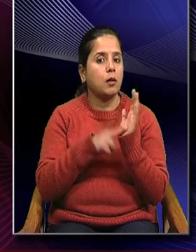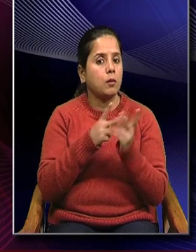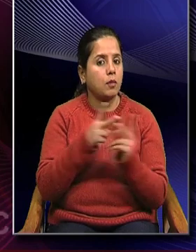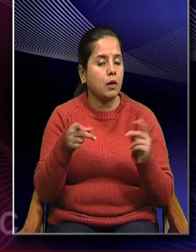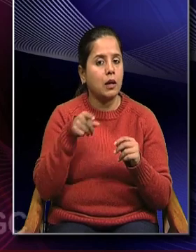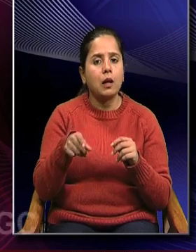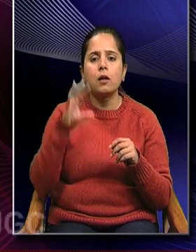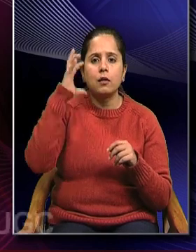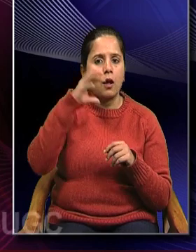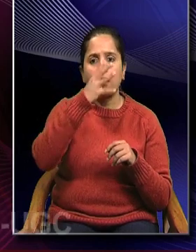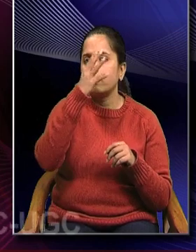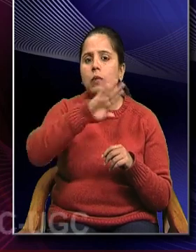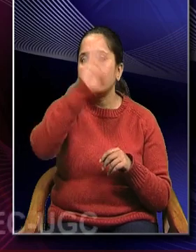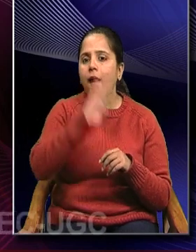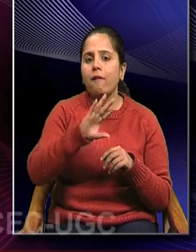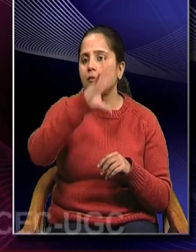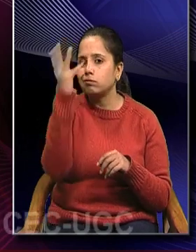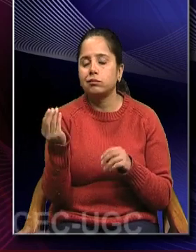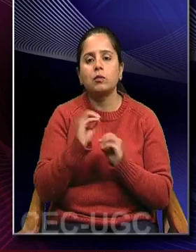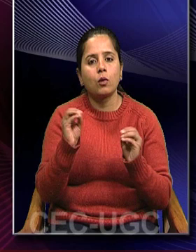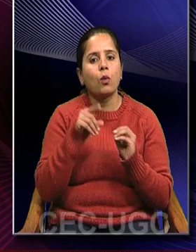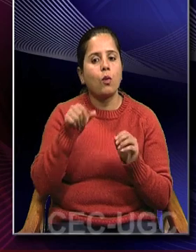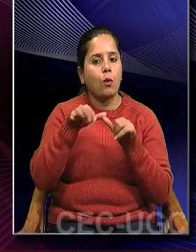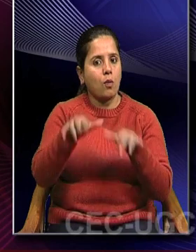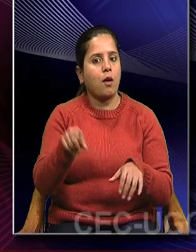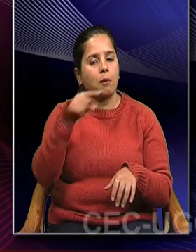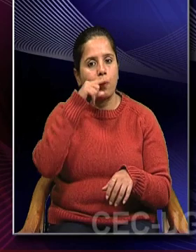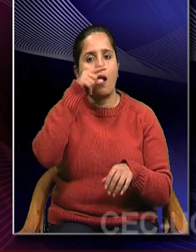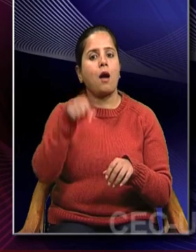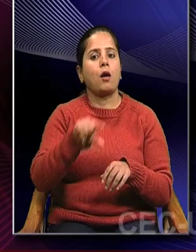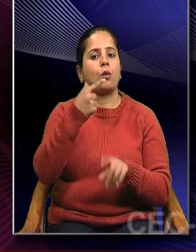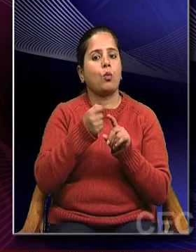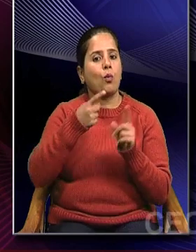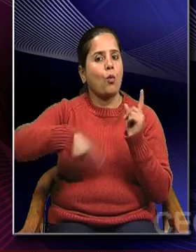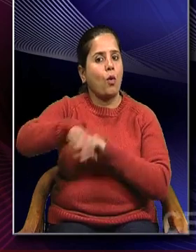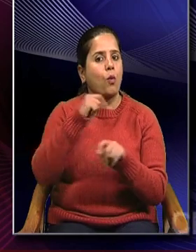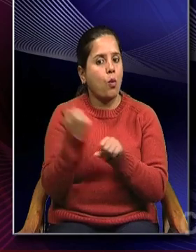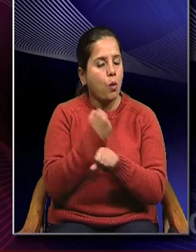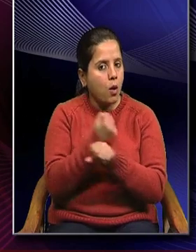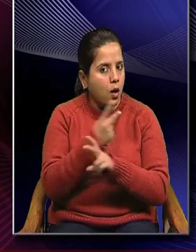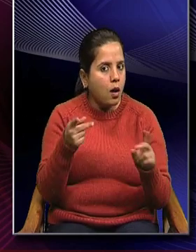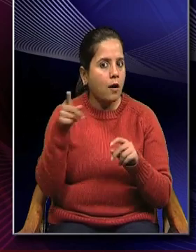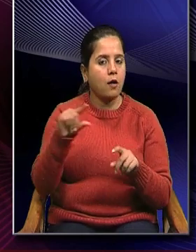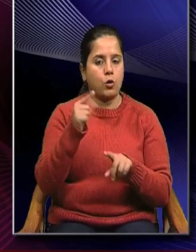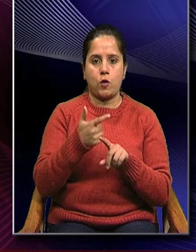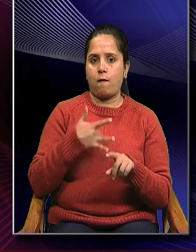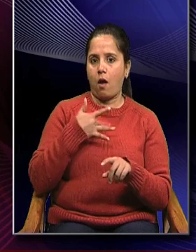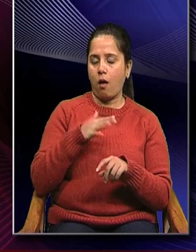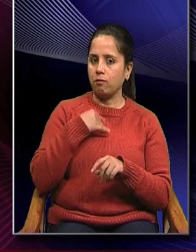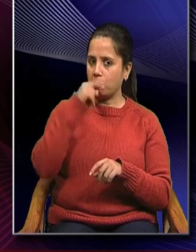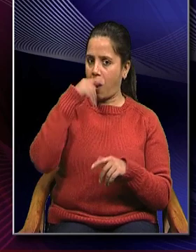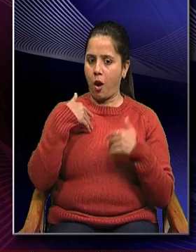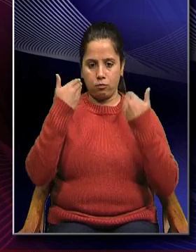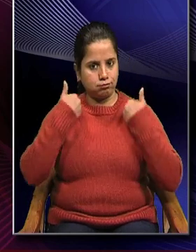never sets on the British Empire. It generated pride among the British workers, and how British, they were feeling so proud